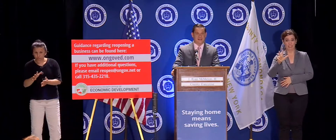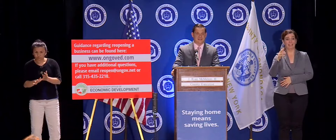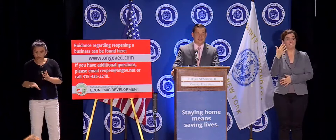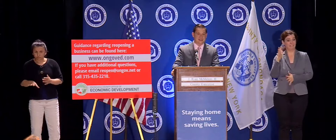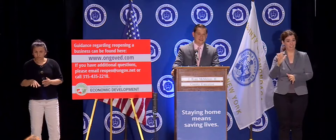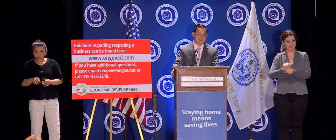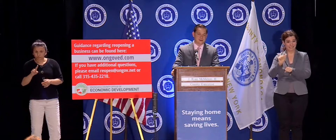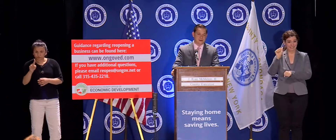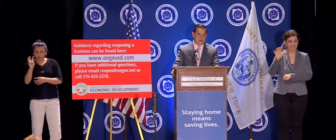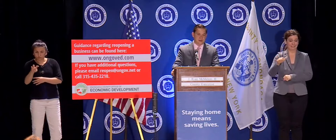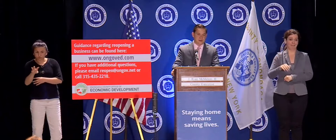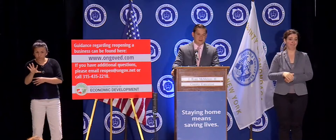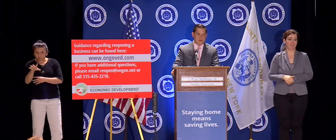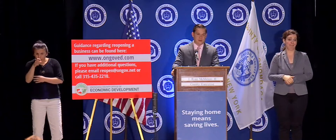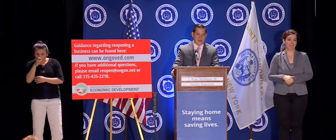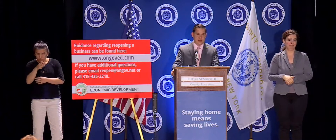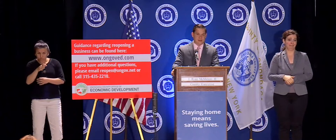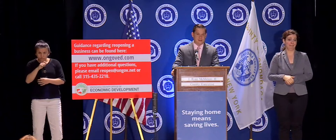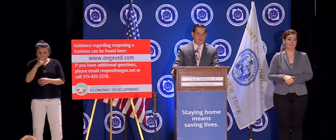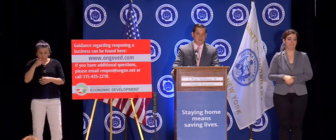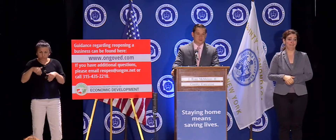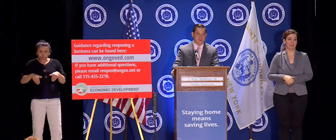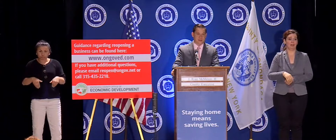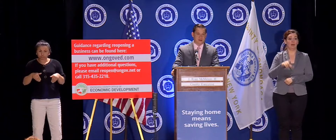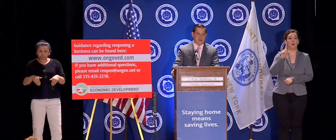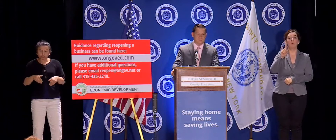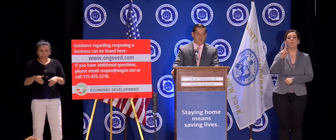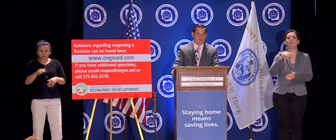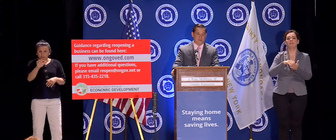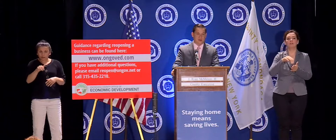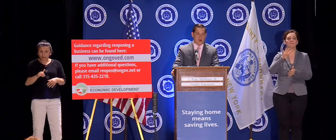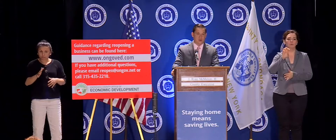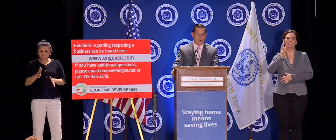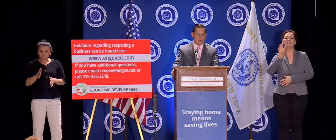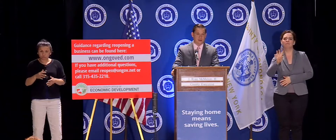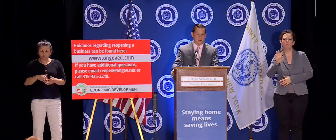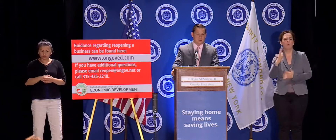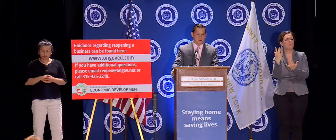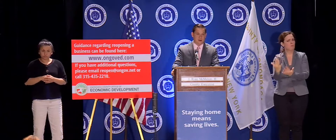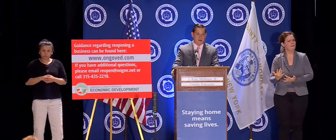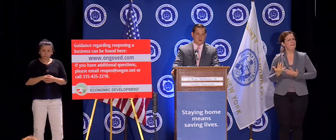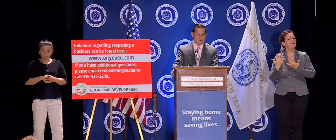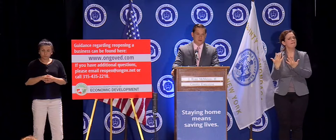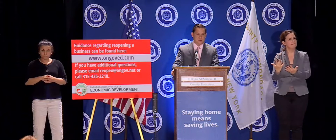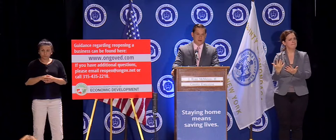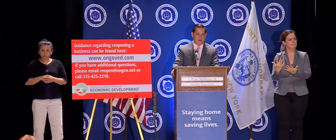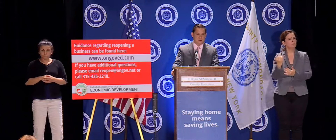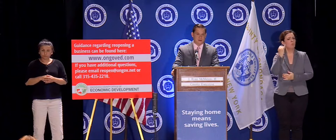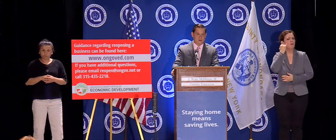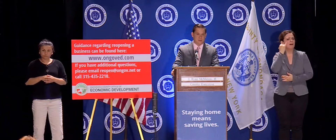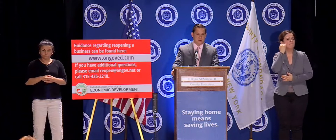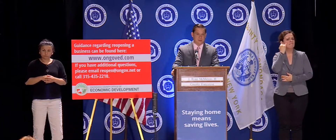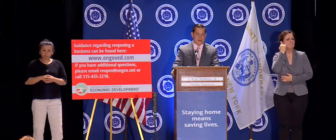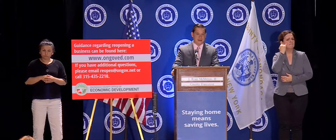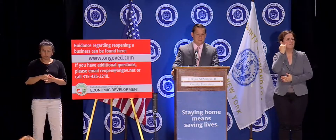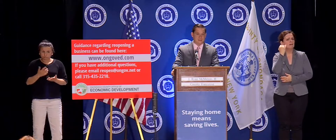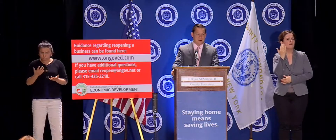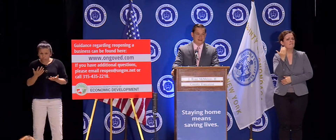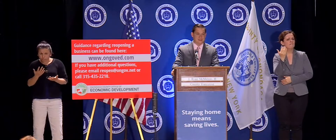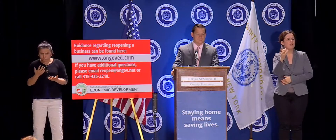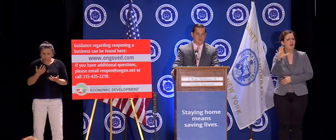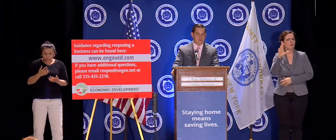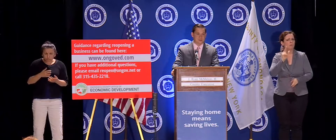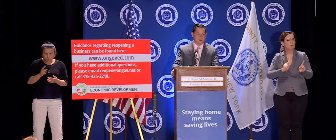1,564 pending tests. So again, 6% of 1,500, you're looking at probably